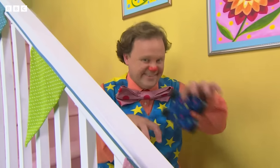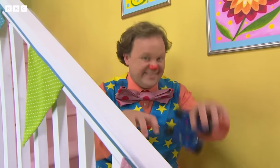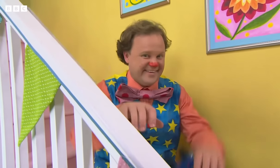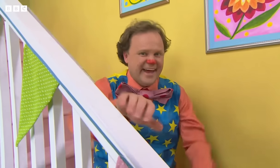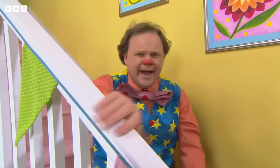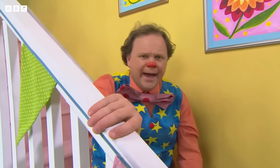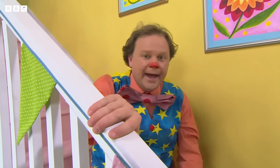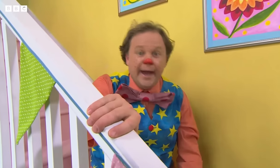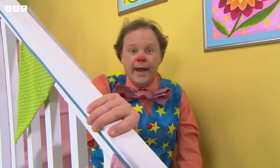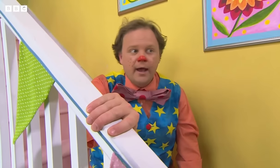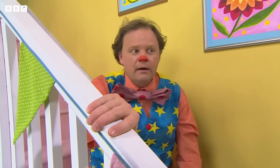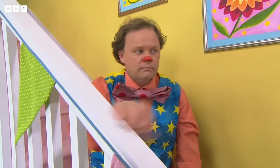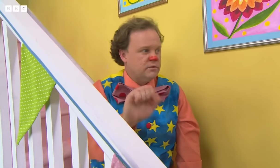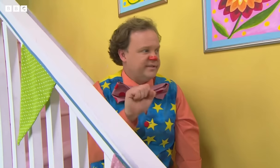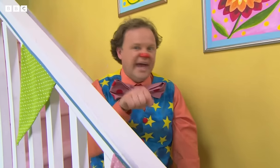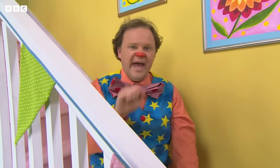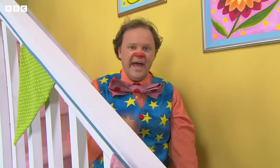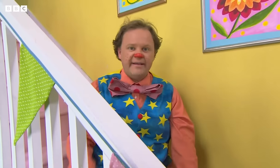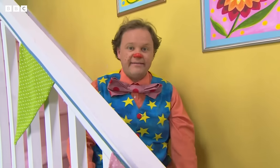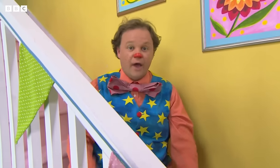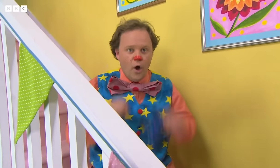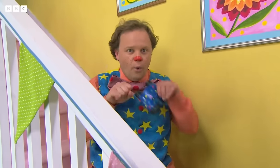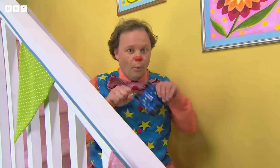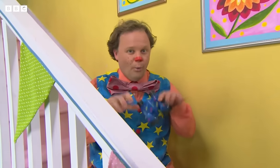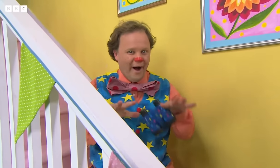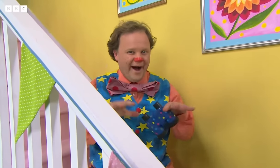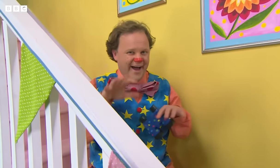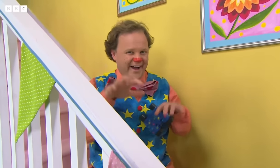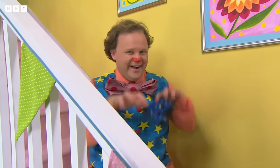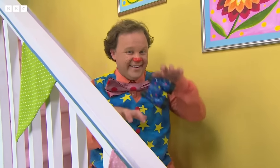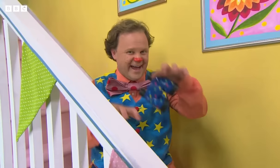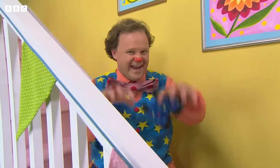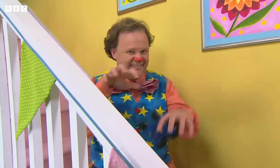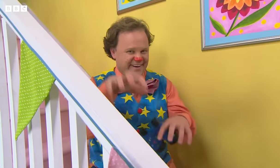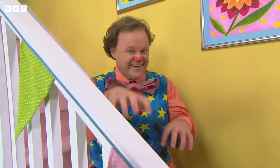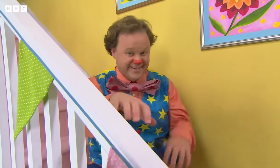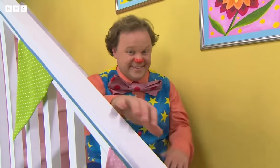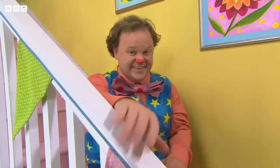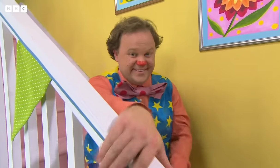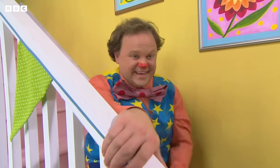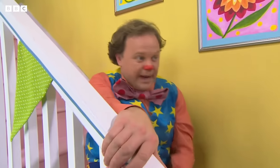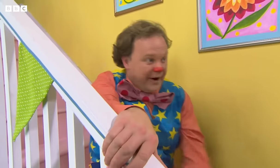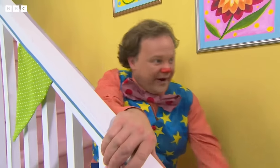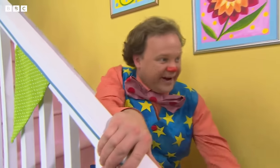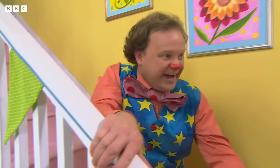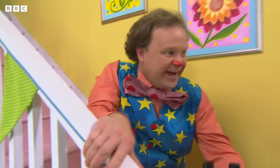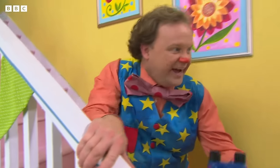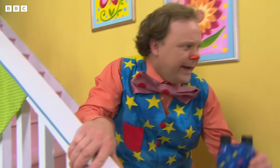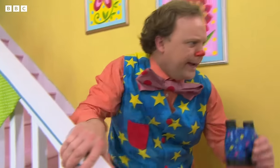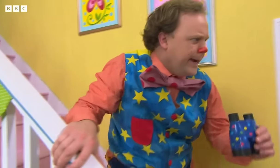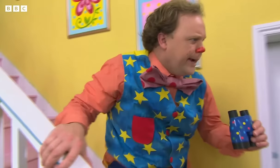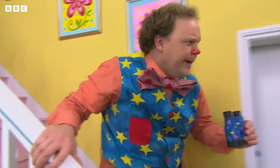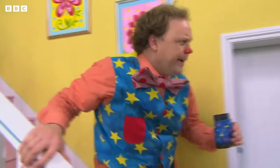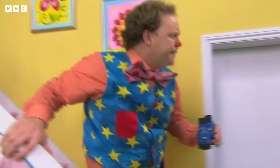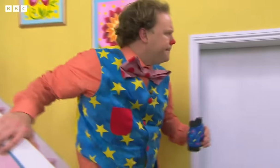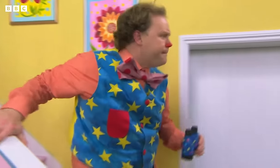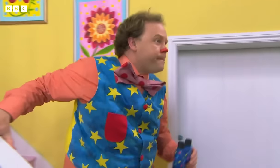Animals! Animals? Oh, yes! Wild animals! Come on! There aren't wild animals in your